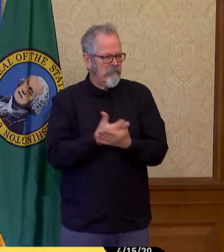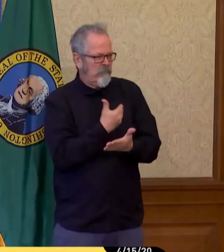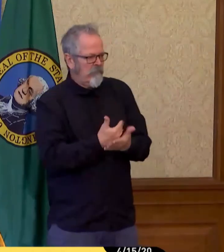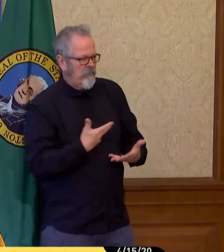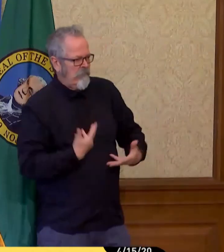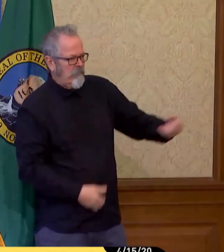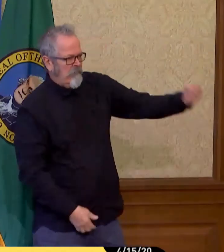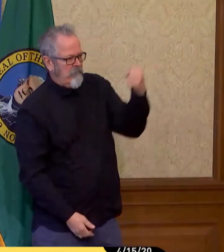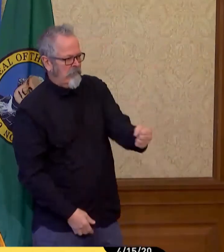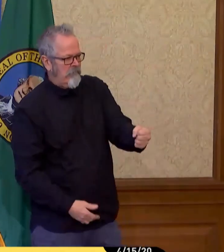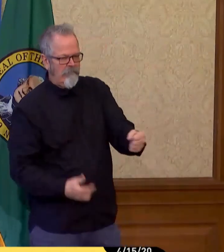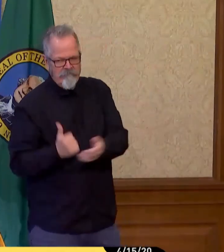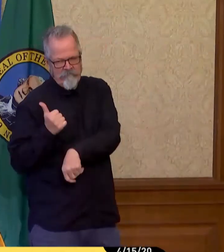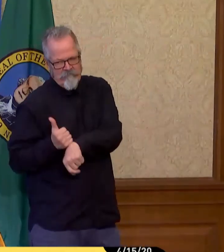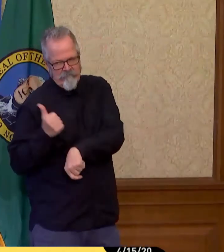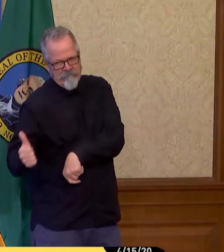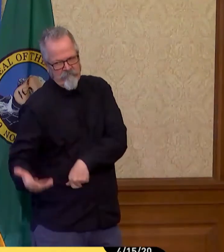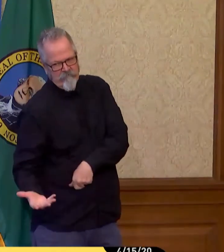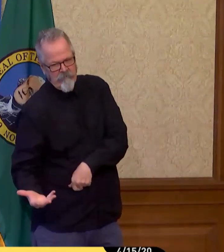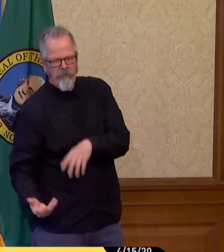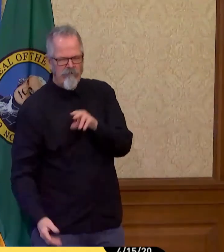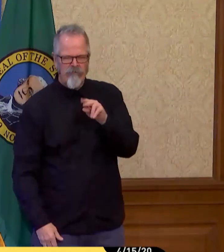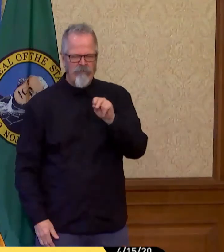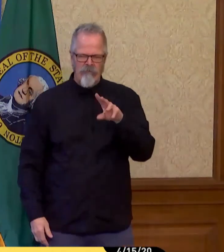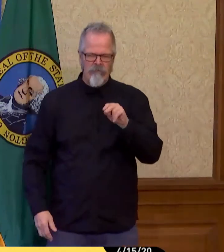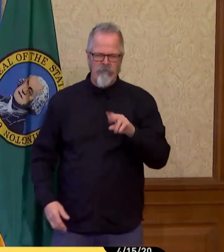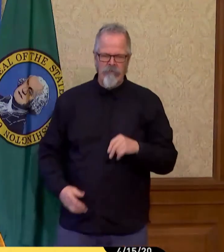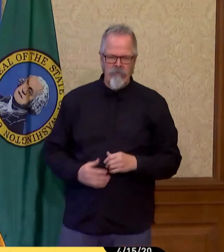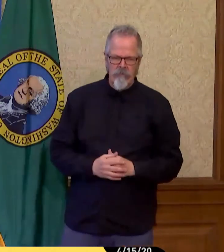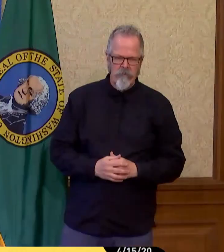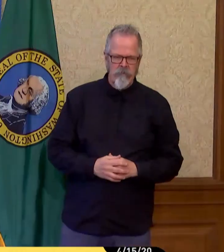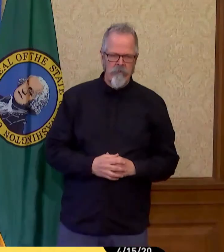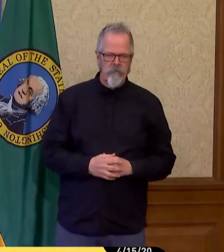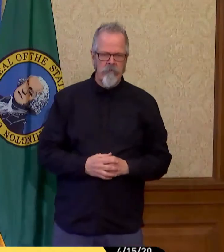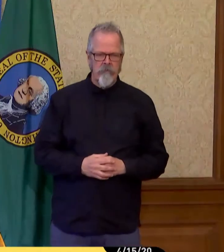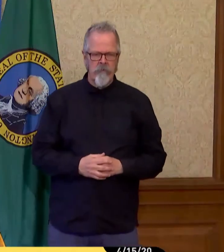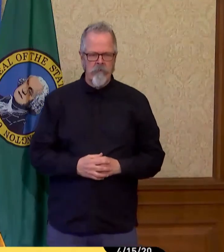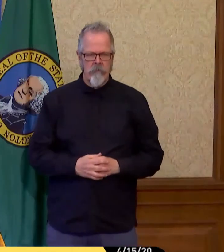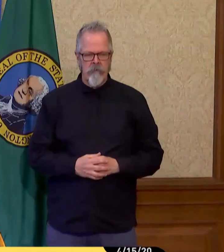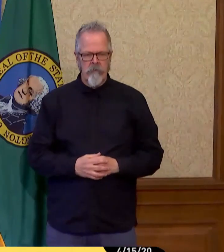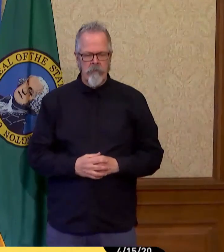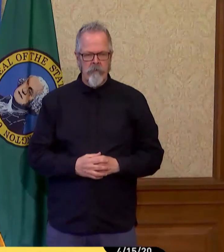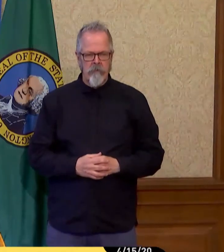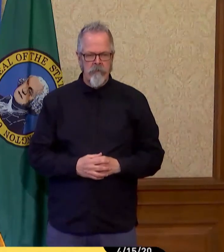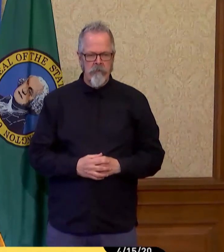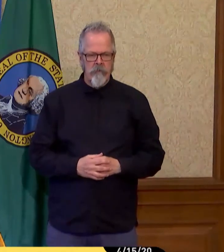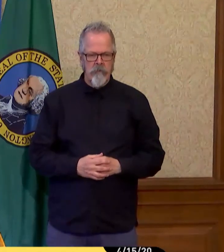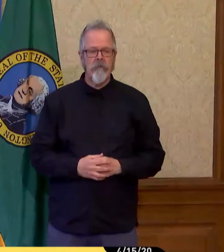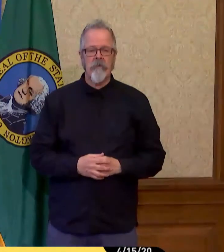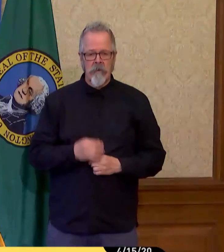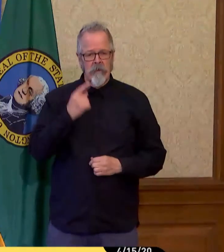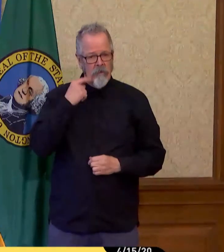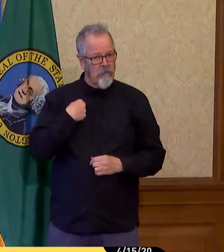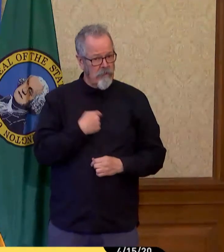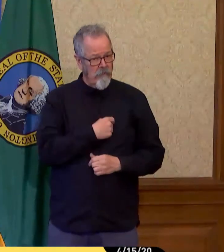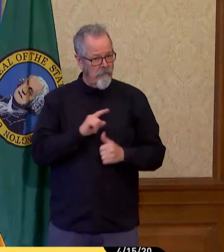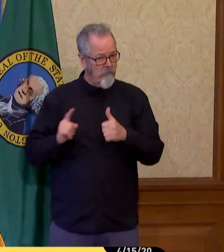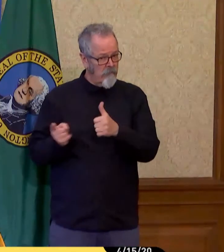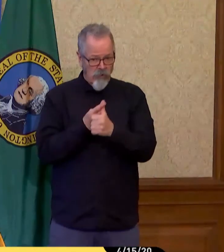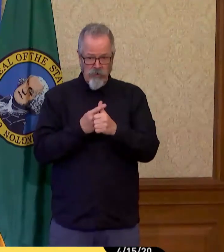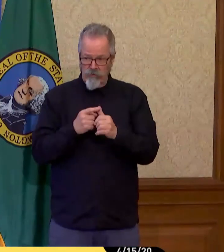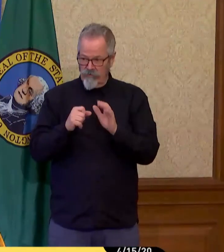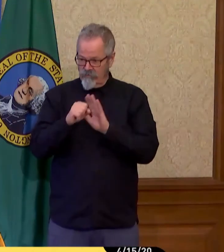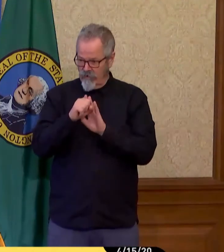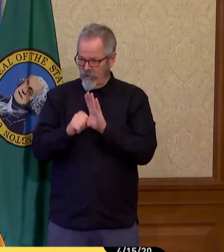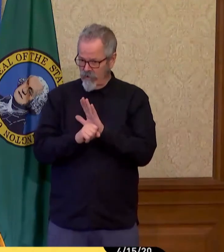is something like 85, 90% of the fatalities have been people in this vulnerable category, or at least over the